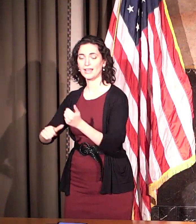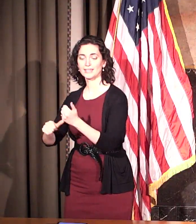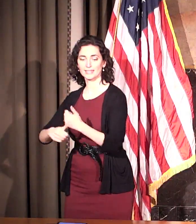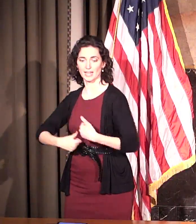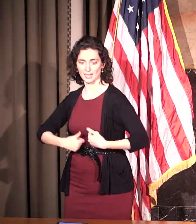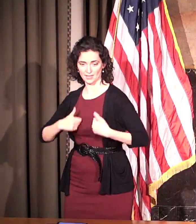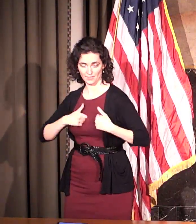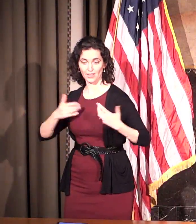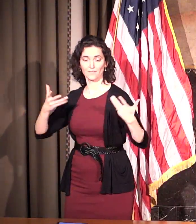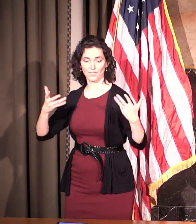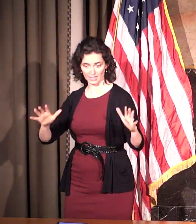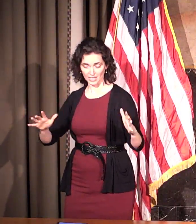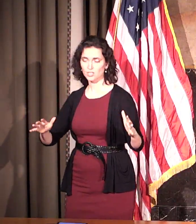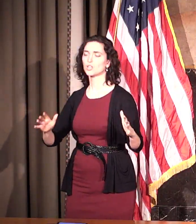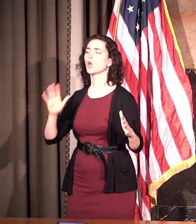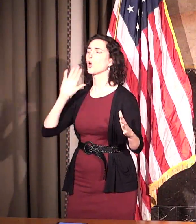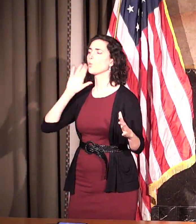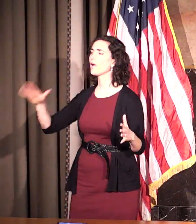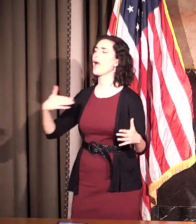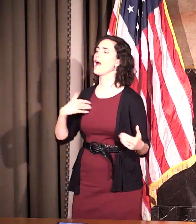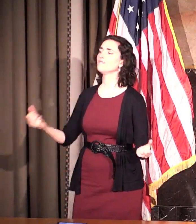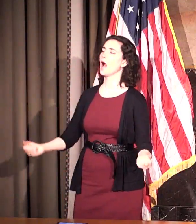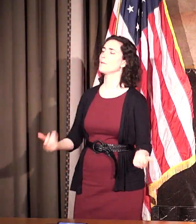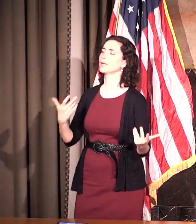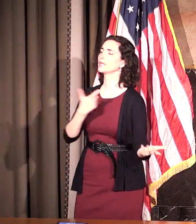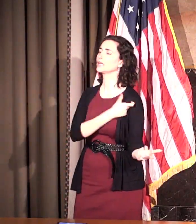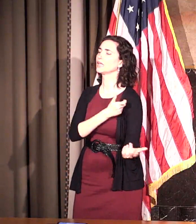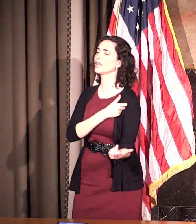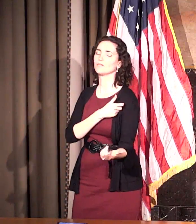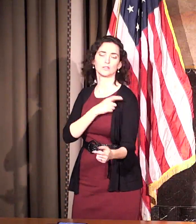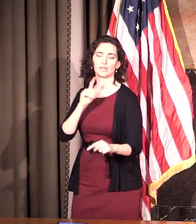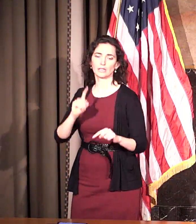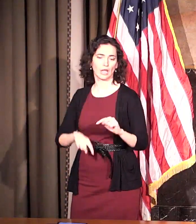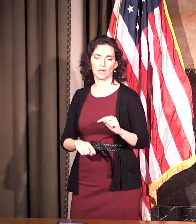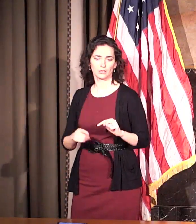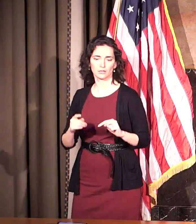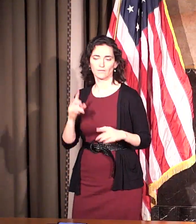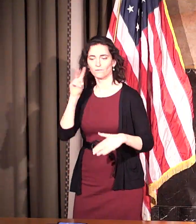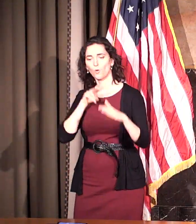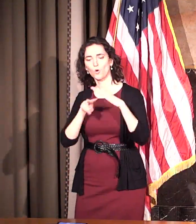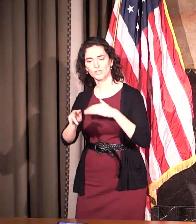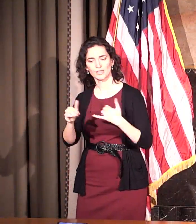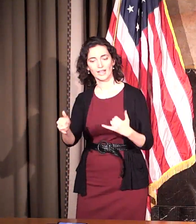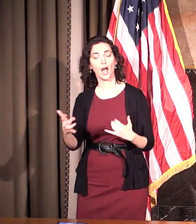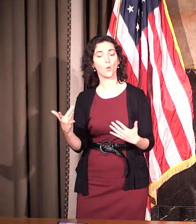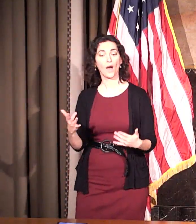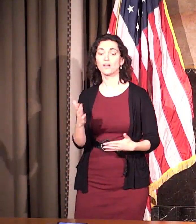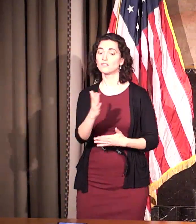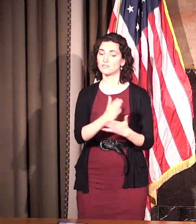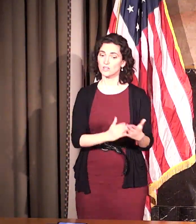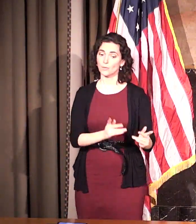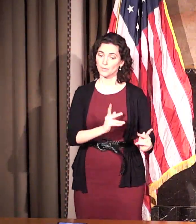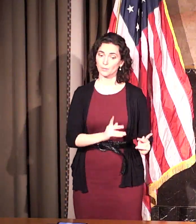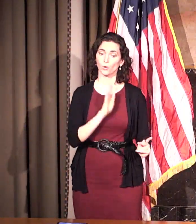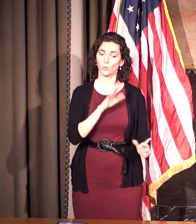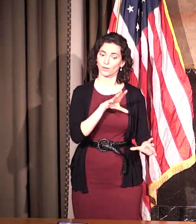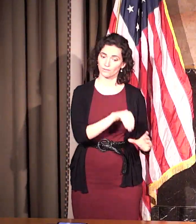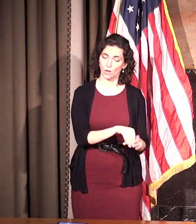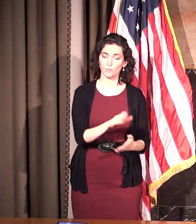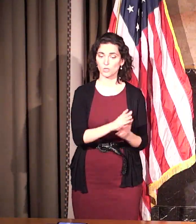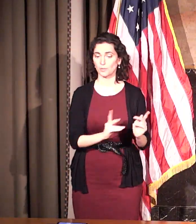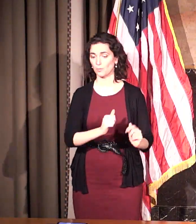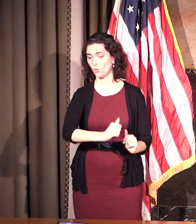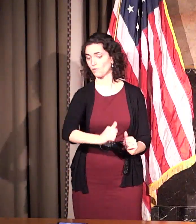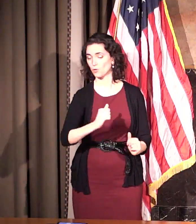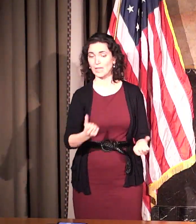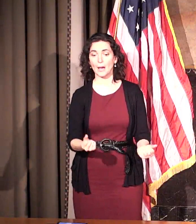assisted living centers, that these are the number of doses that we will have administered, because we don't know how many of those residents and staff ultimately will participate.